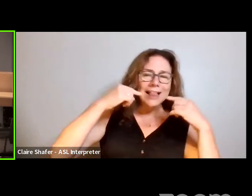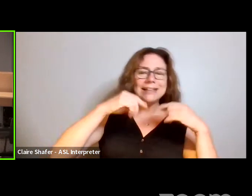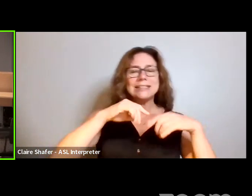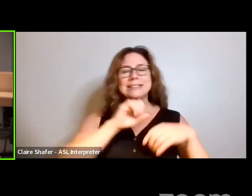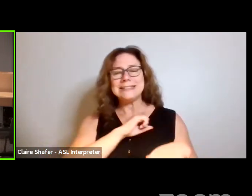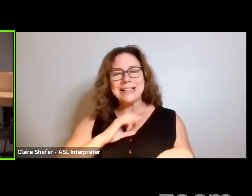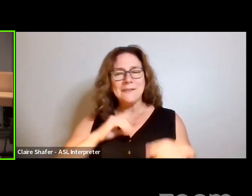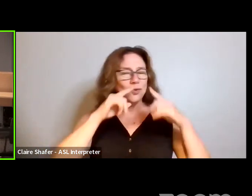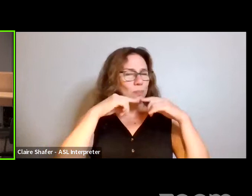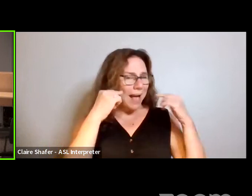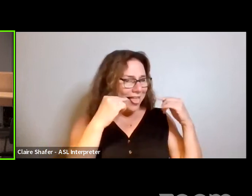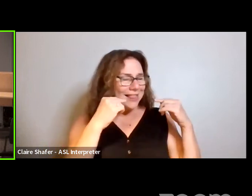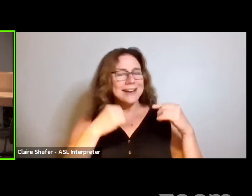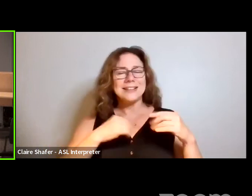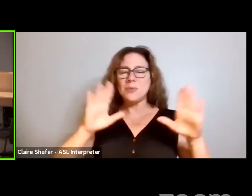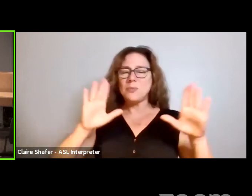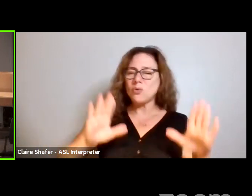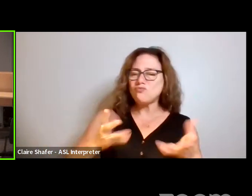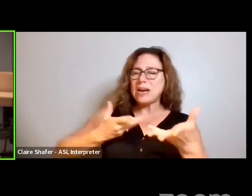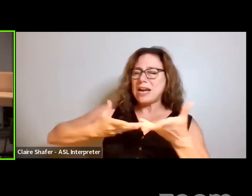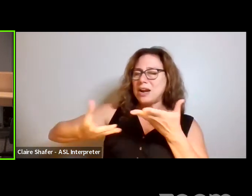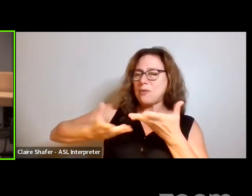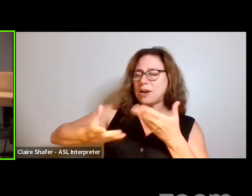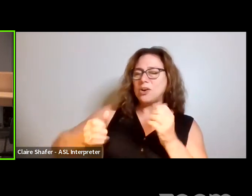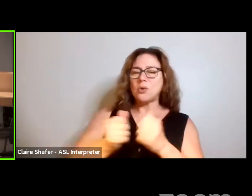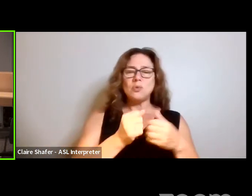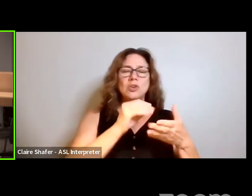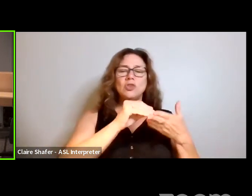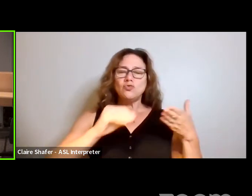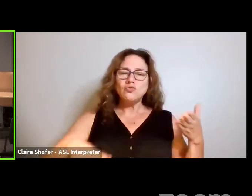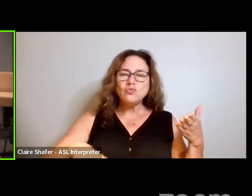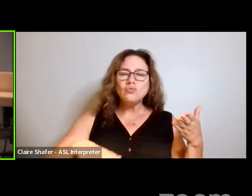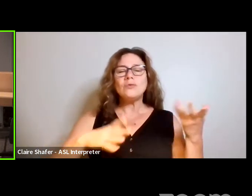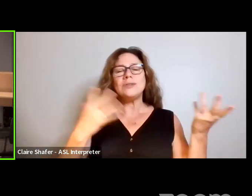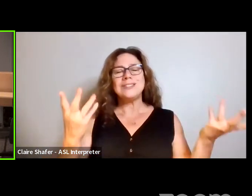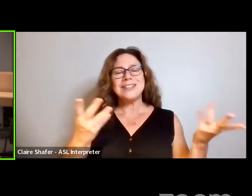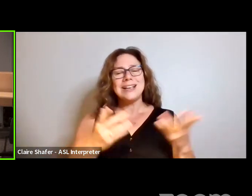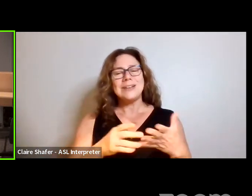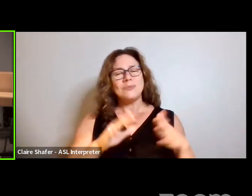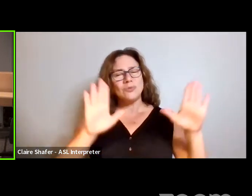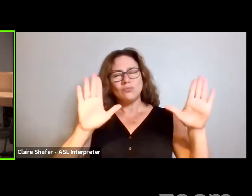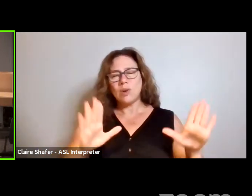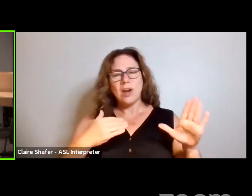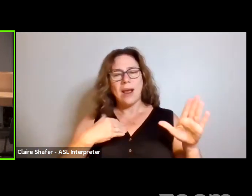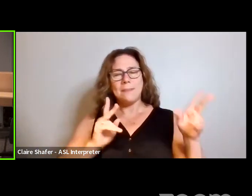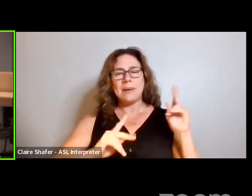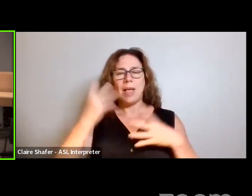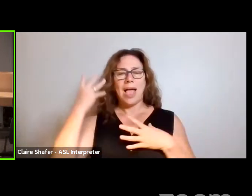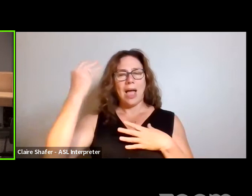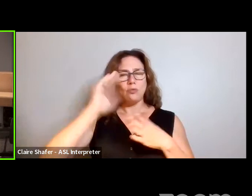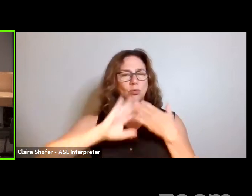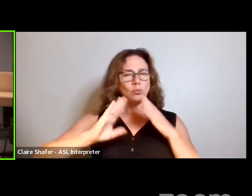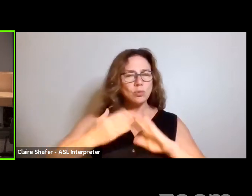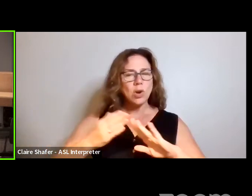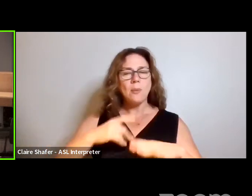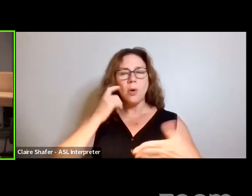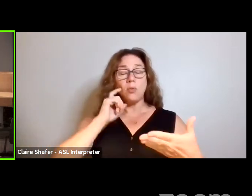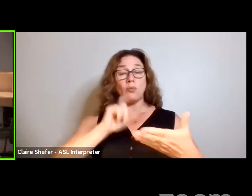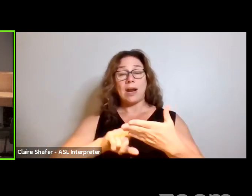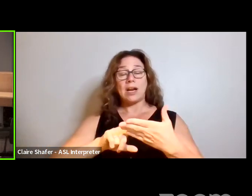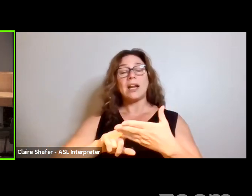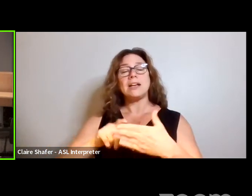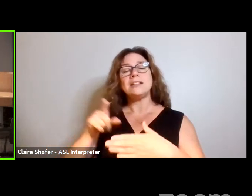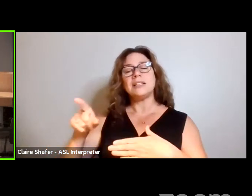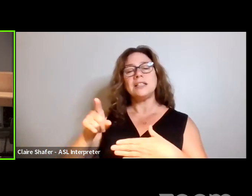great interacting with the students, and it was just having a lot of people out. And I also want to recognize this week that we had Dr. Kempe, who